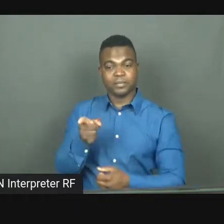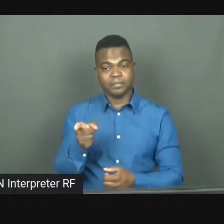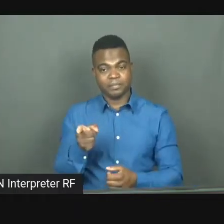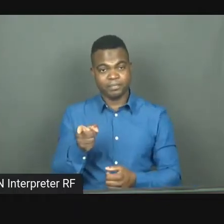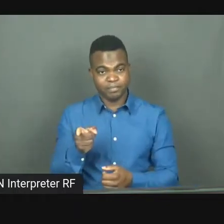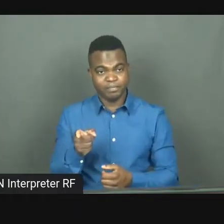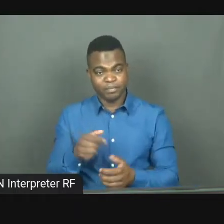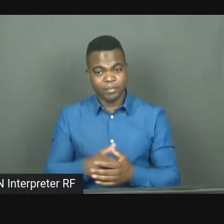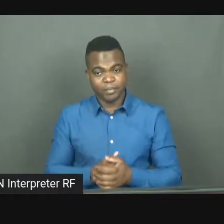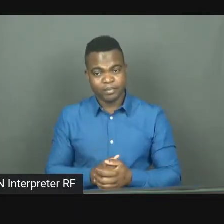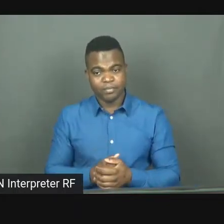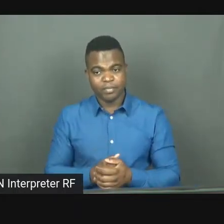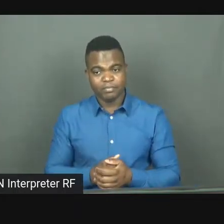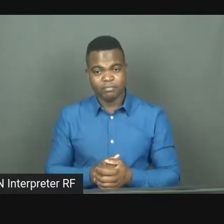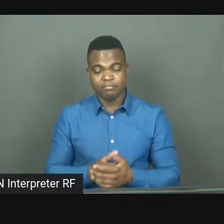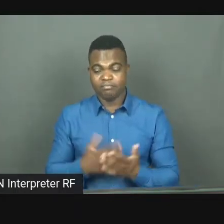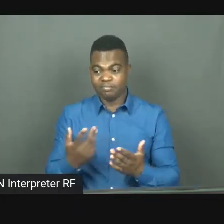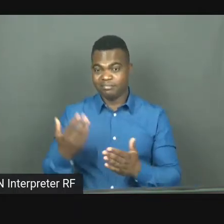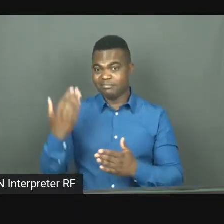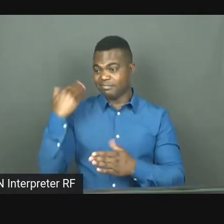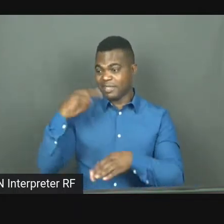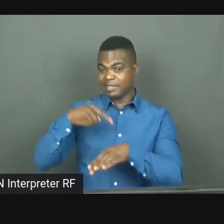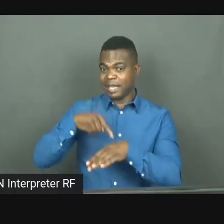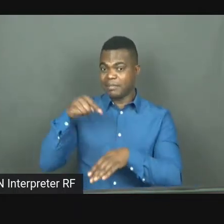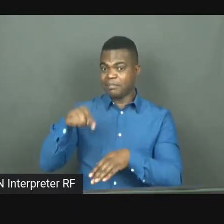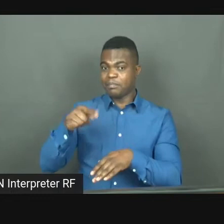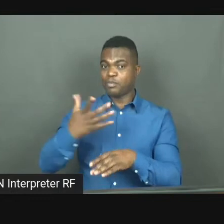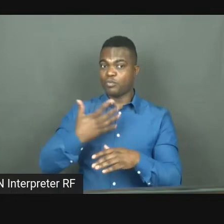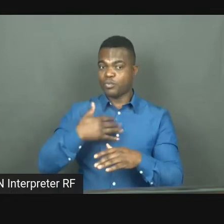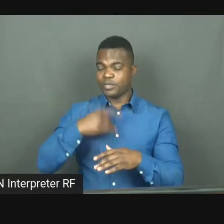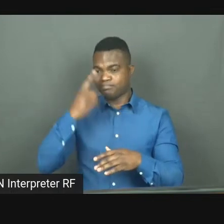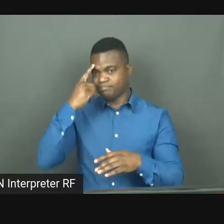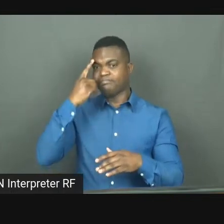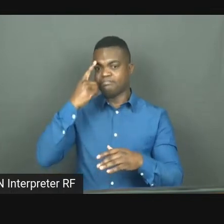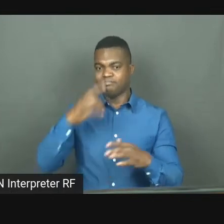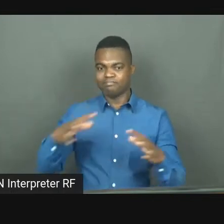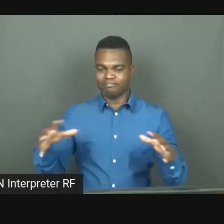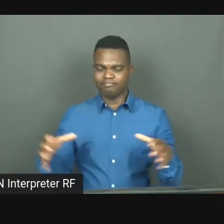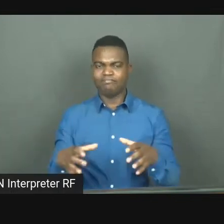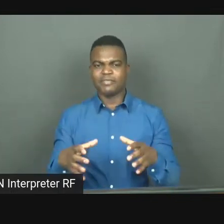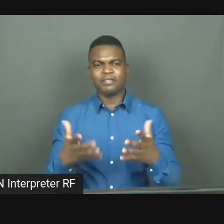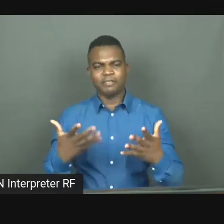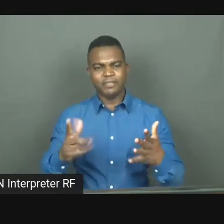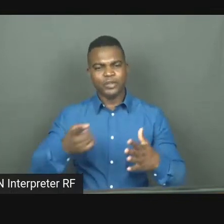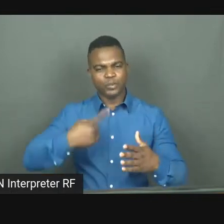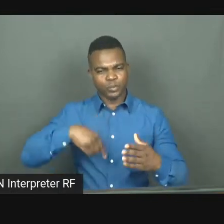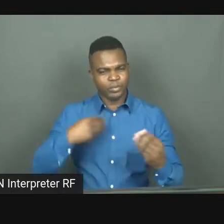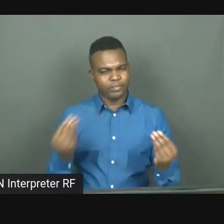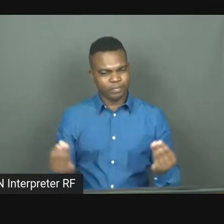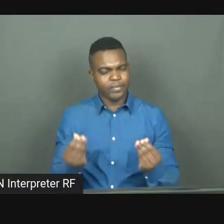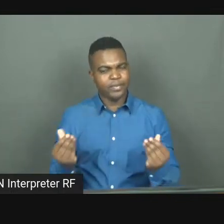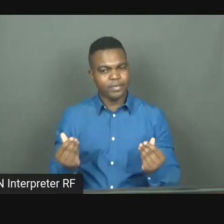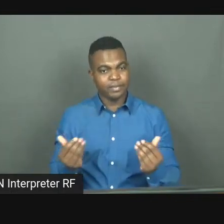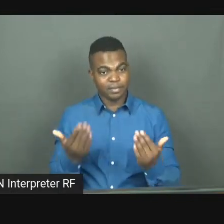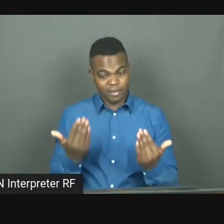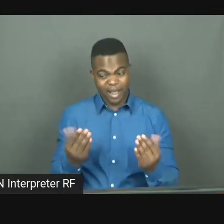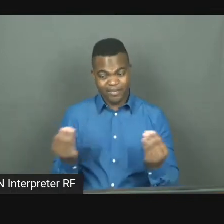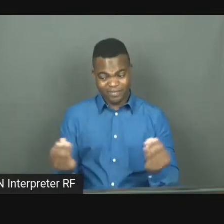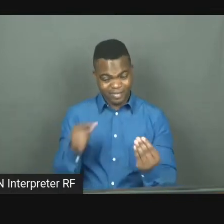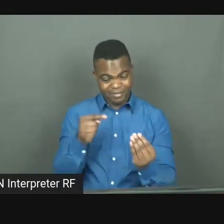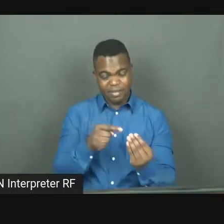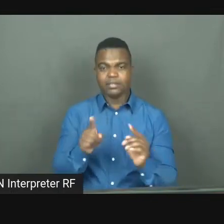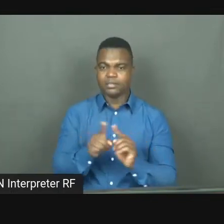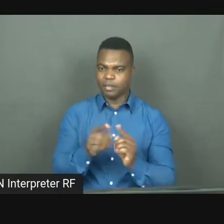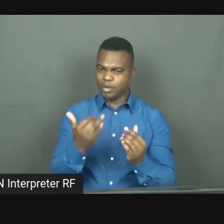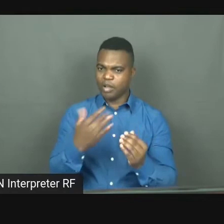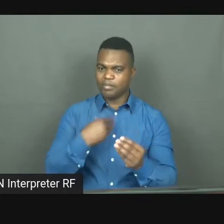adverse circumstances is not really asked, what do you need? How can we best serve you?